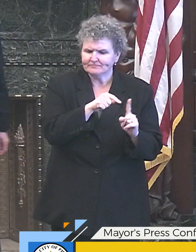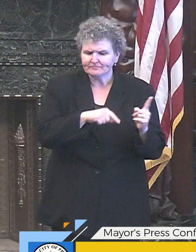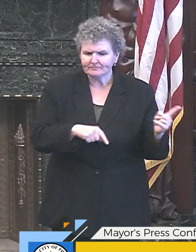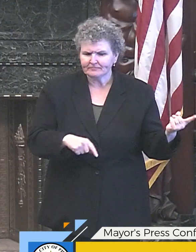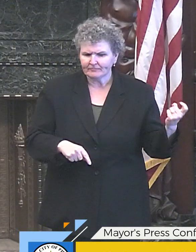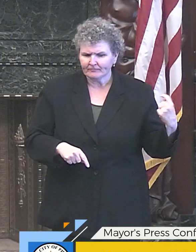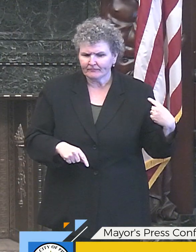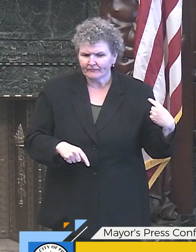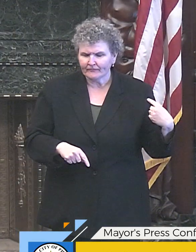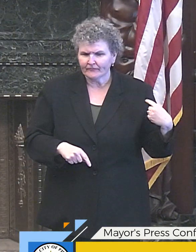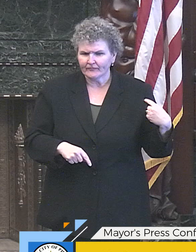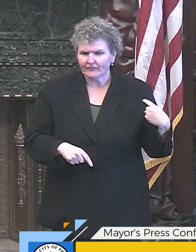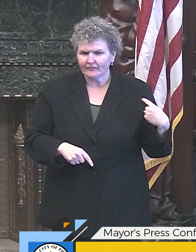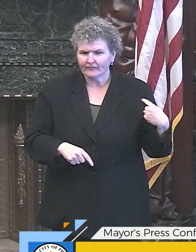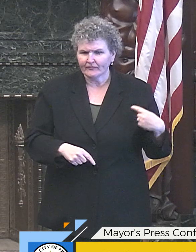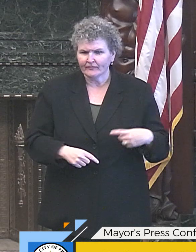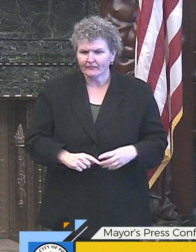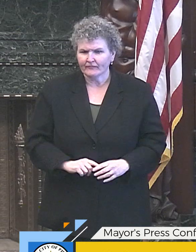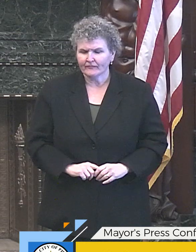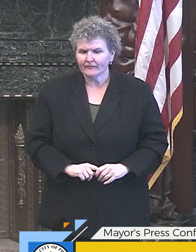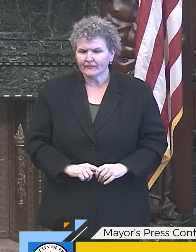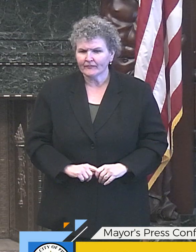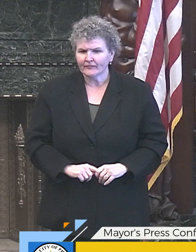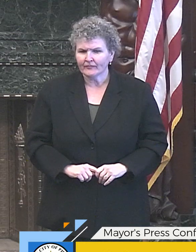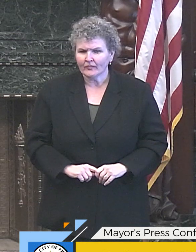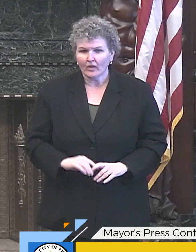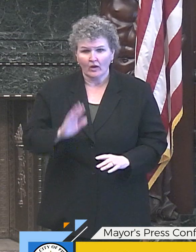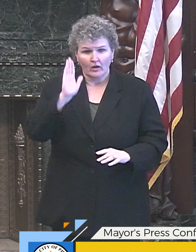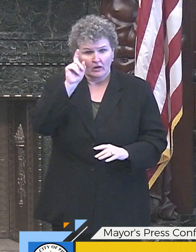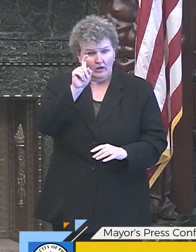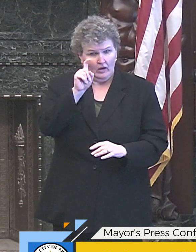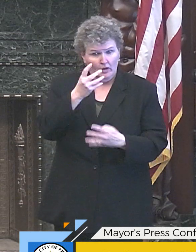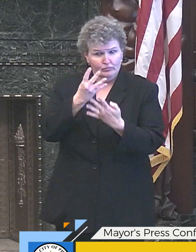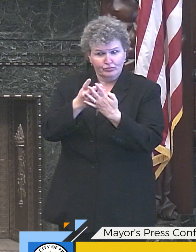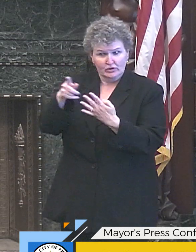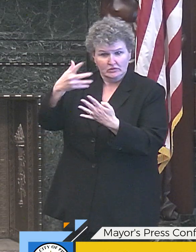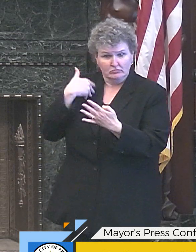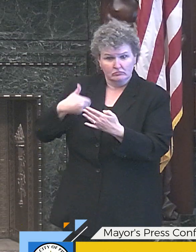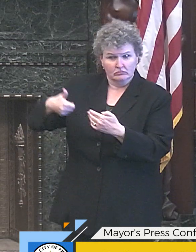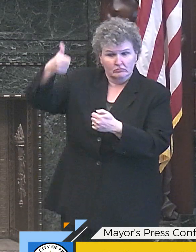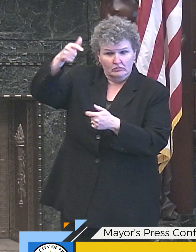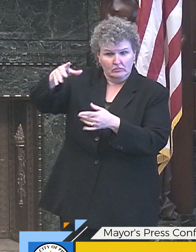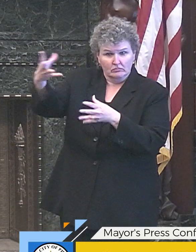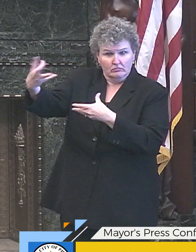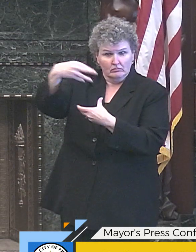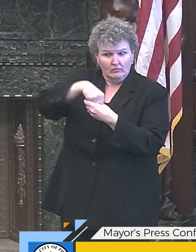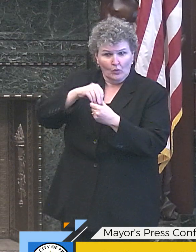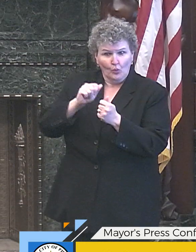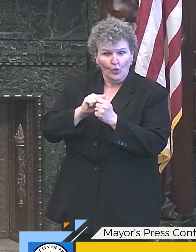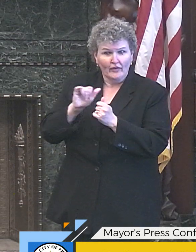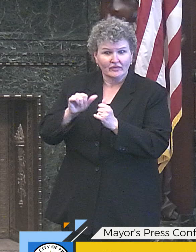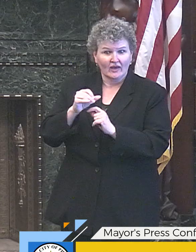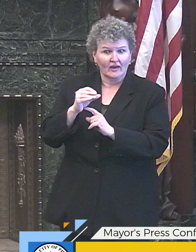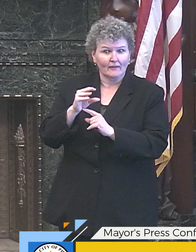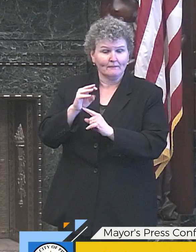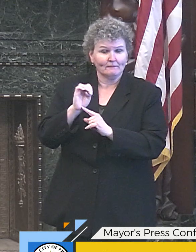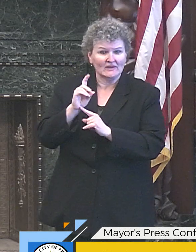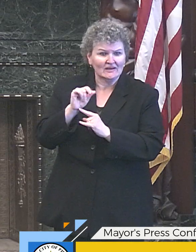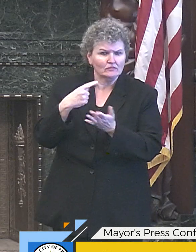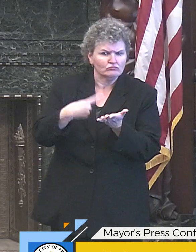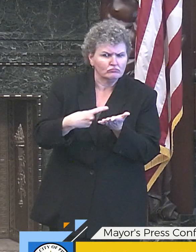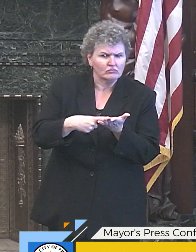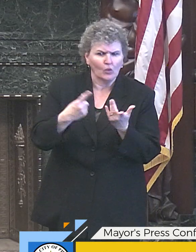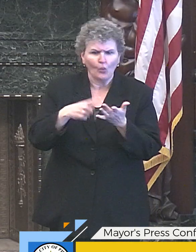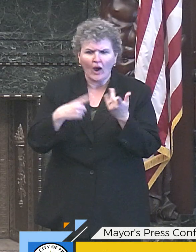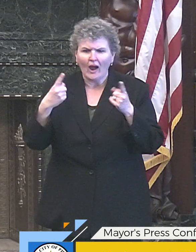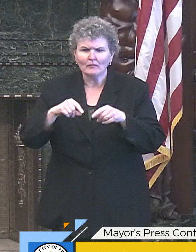Will the prisons commissioner be part of the briefings at any point to talk about possibly what's being done to